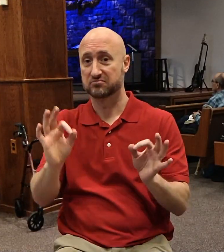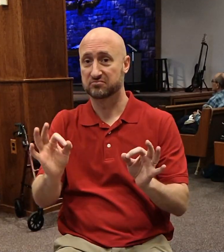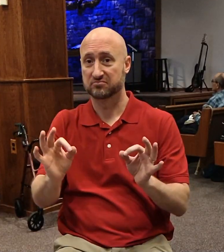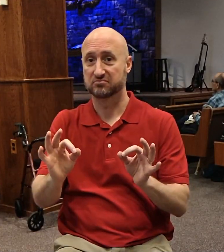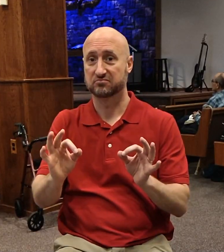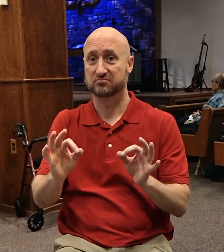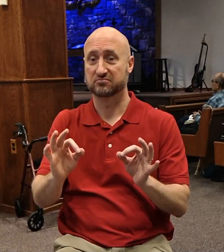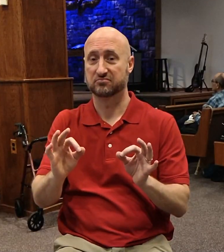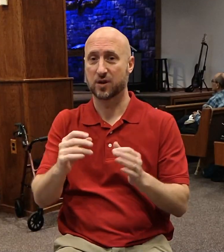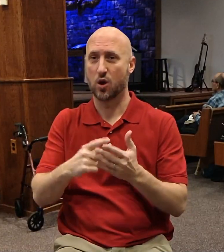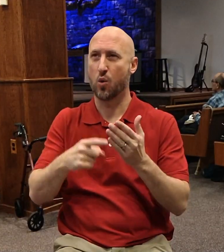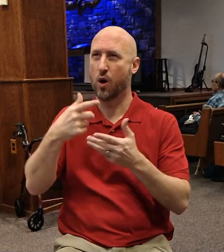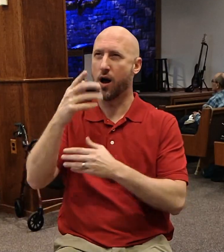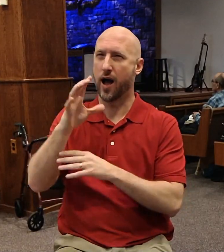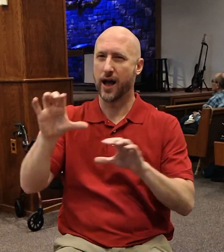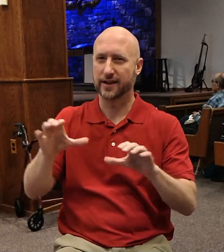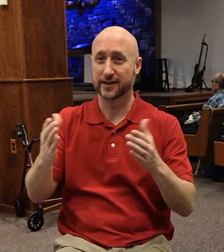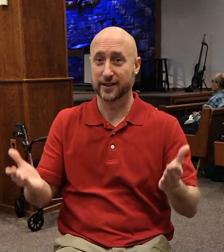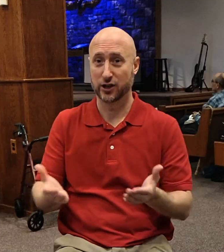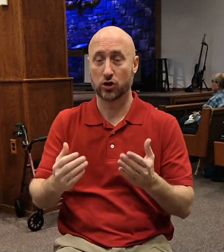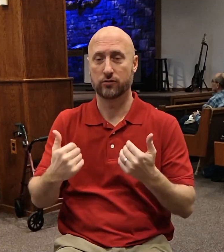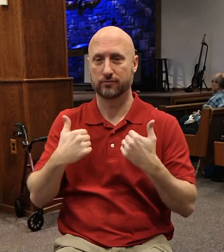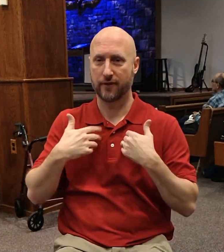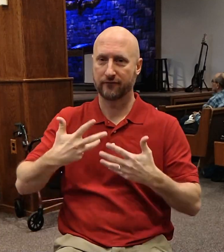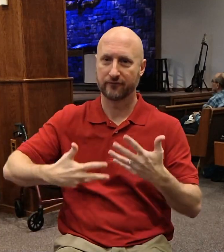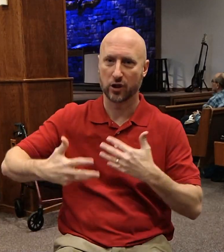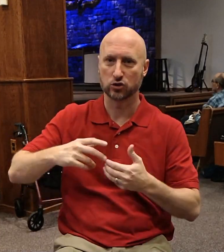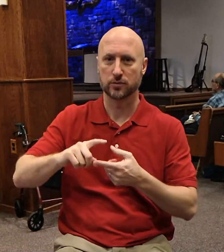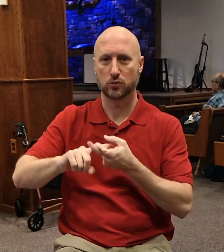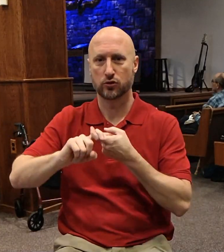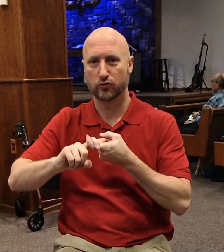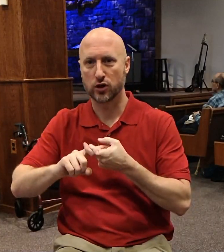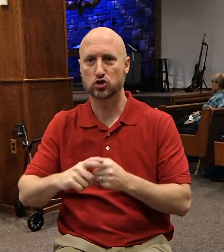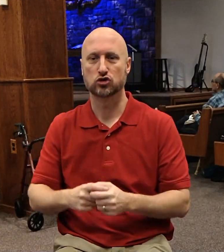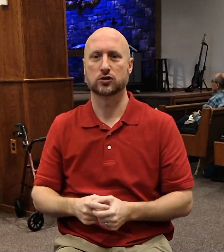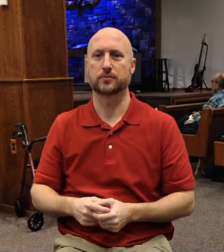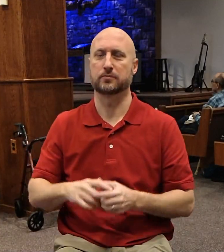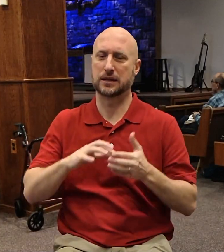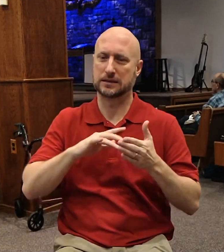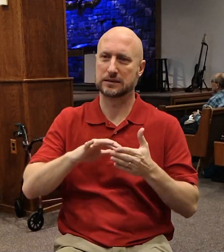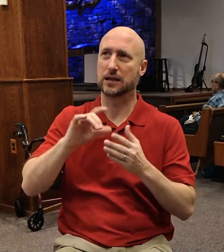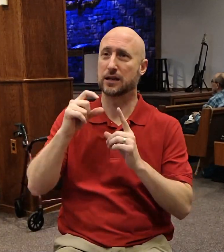God's given us in fellowship and in friendship and in worship and in studying his word